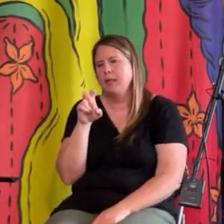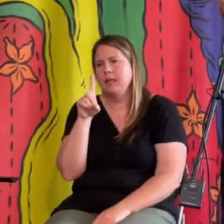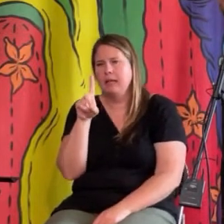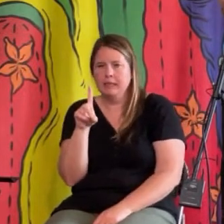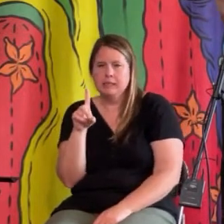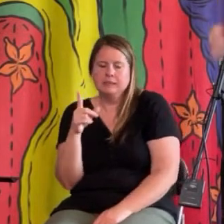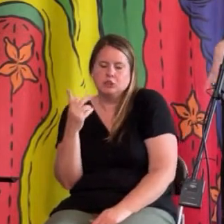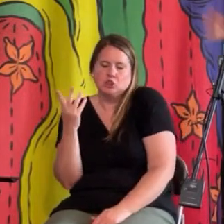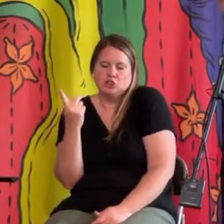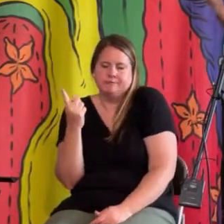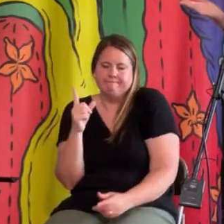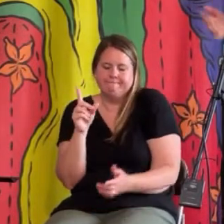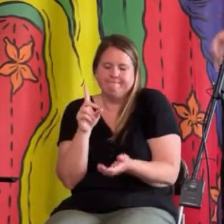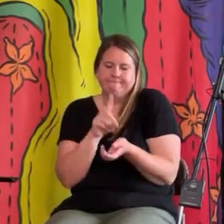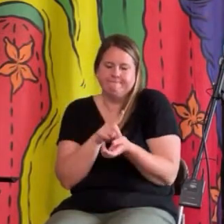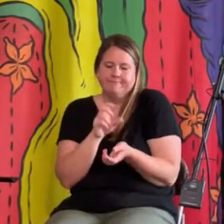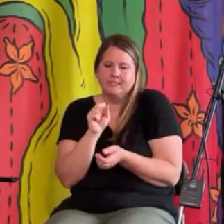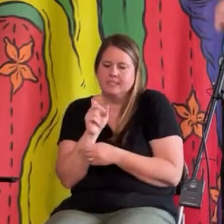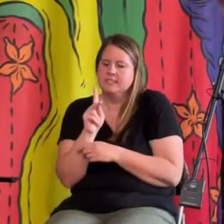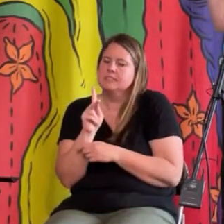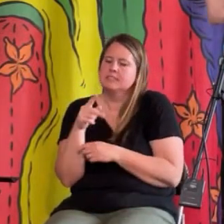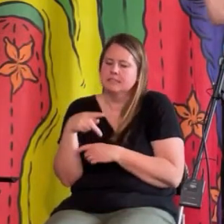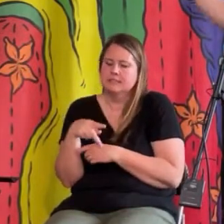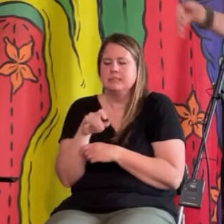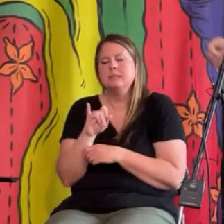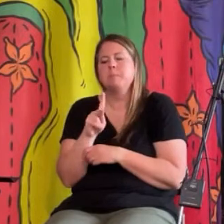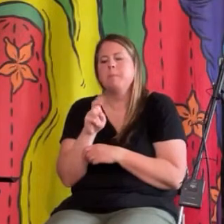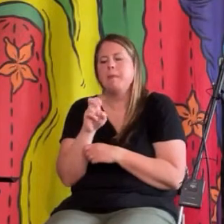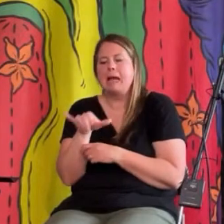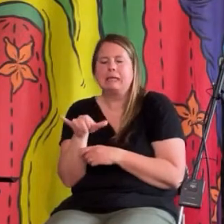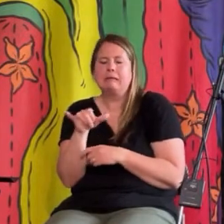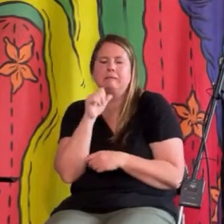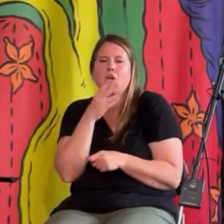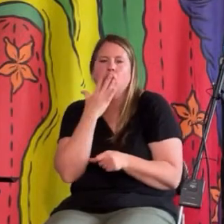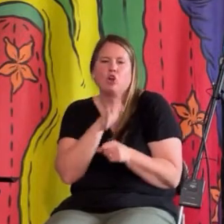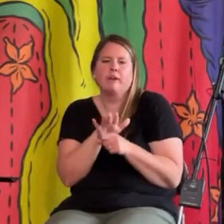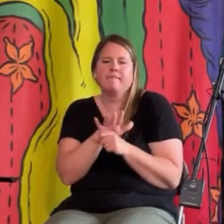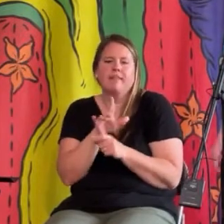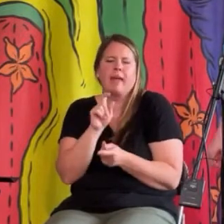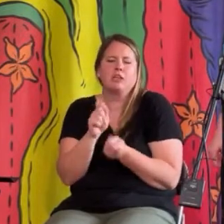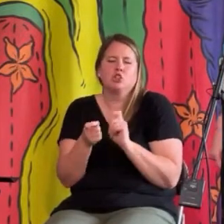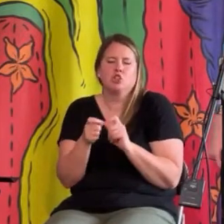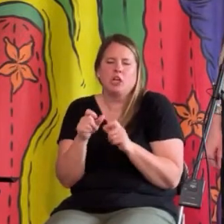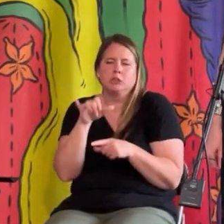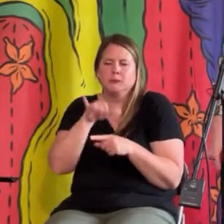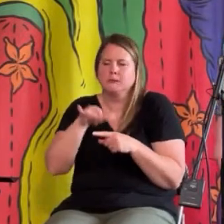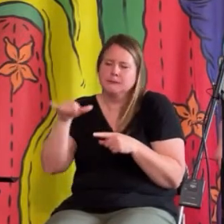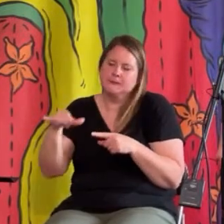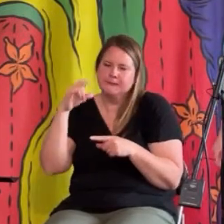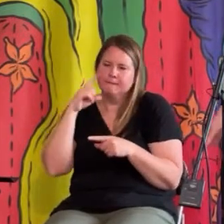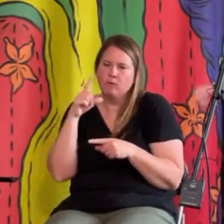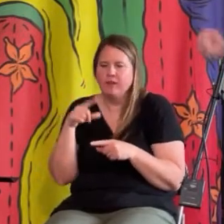spiky, okay? Spiky wasn't good enough for them, so they had to, you know, Latinize it a little bit.